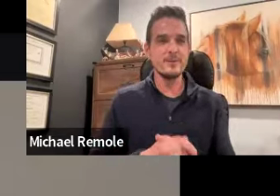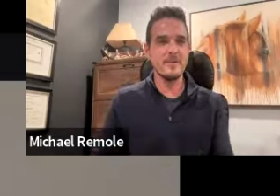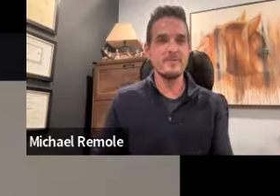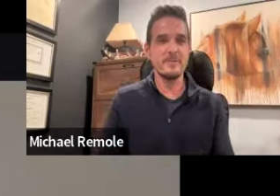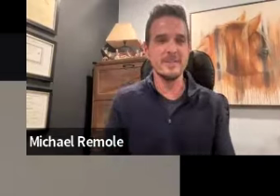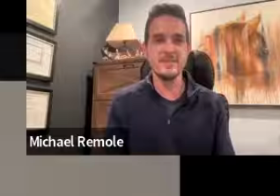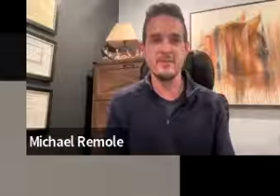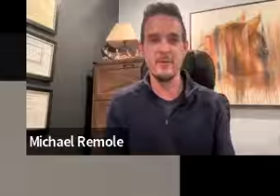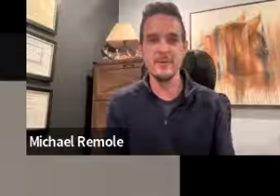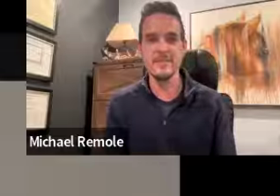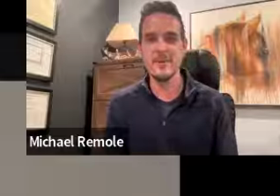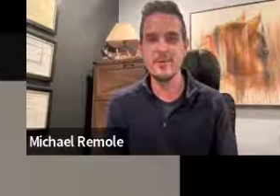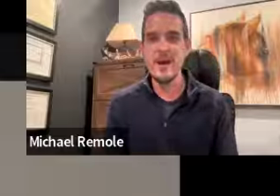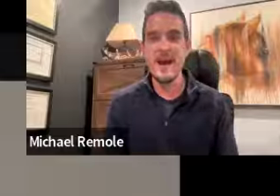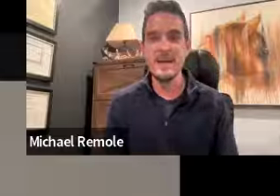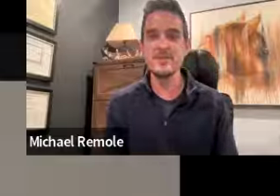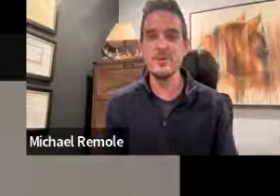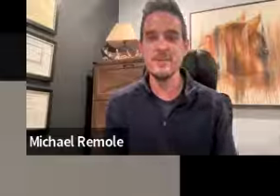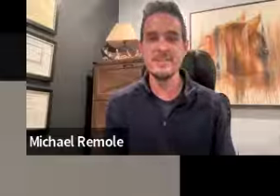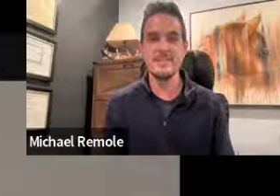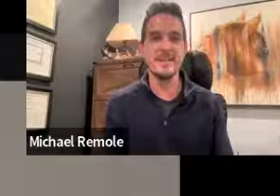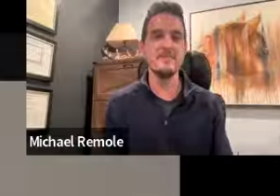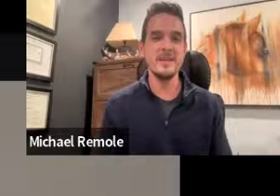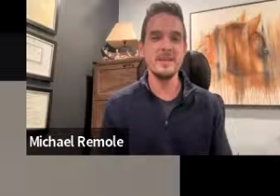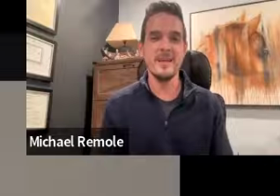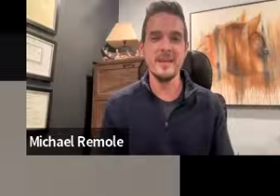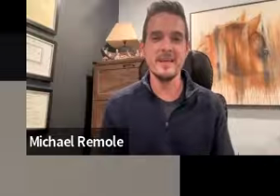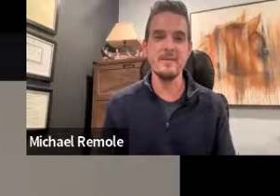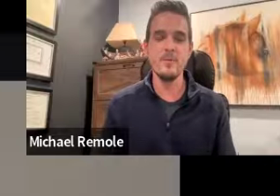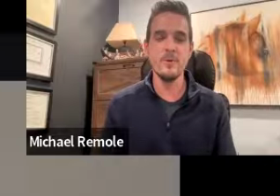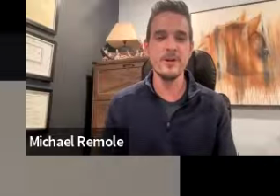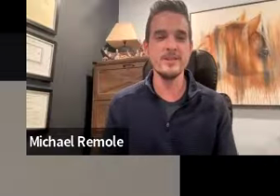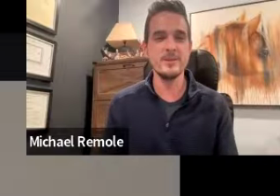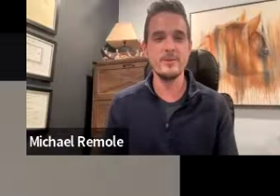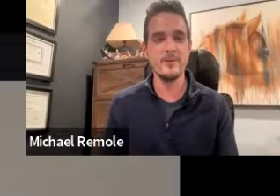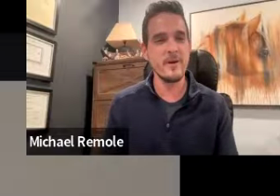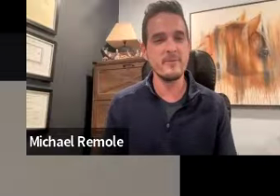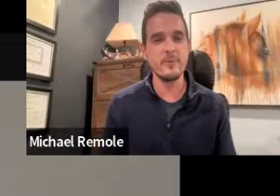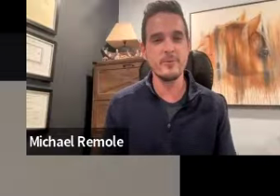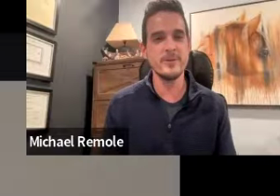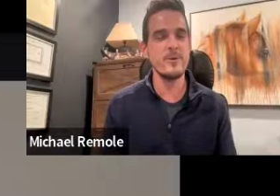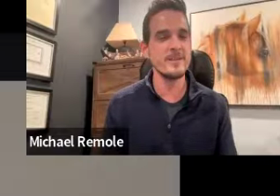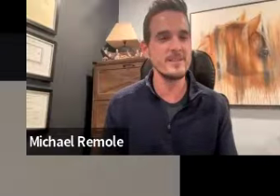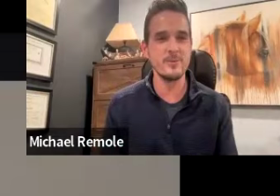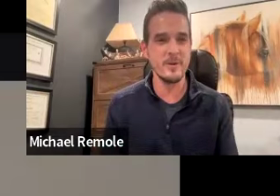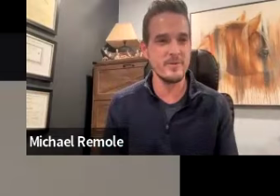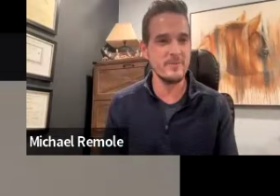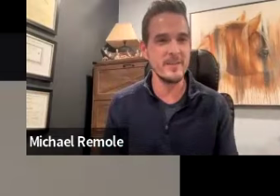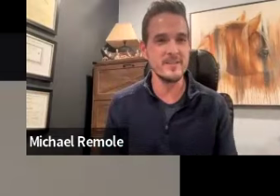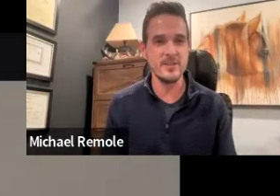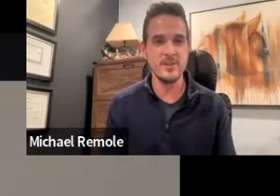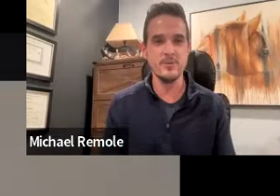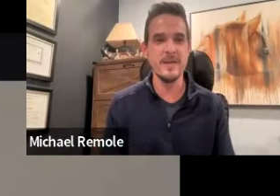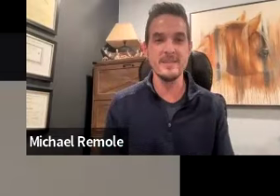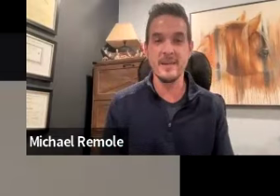can get a little tough for me to focus. And so I just want us to take a minute, and we're gonna do the 5 4 3 2 1. This is one of my